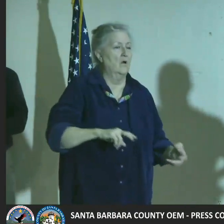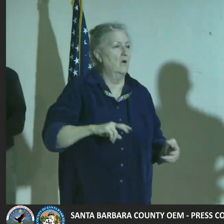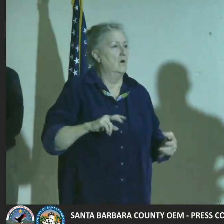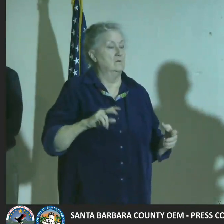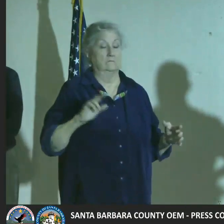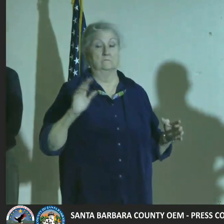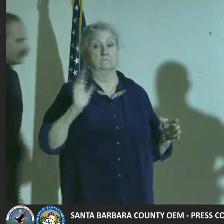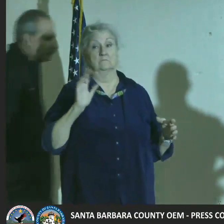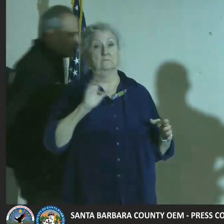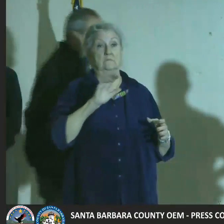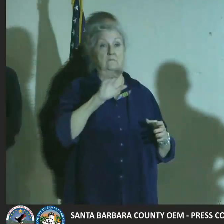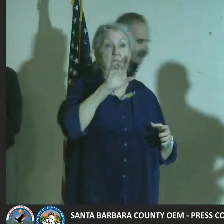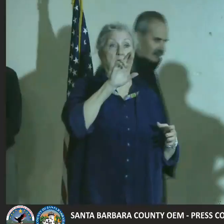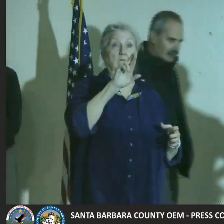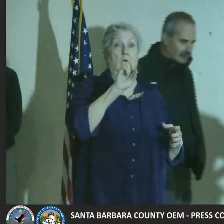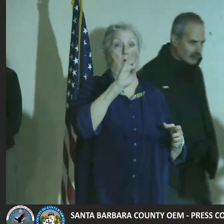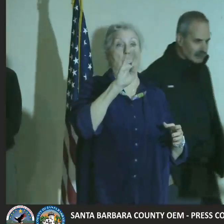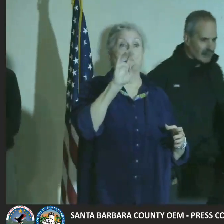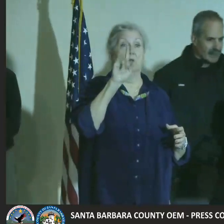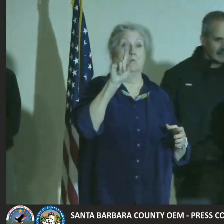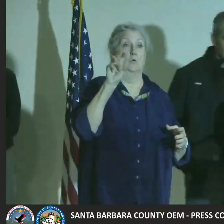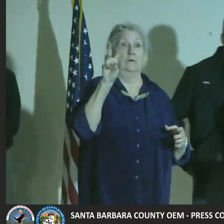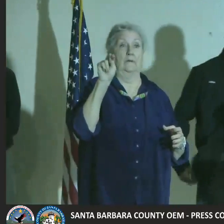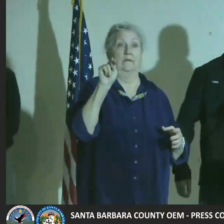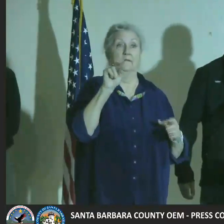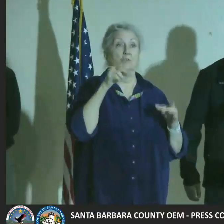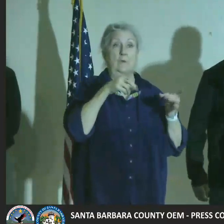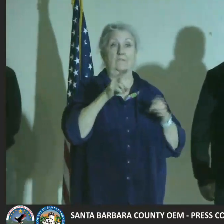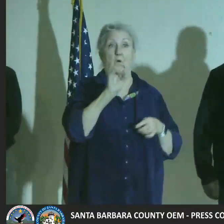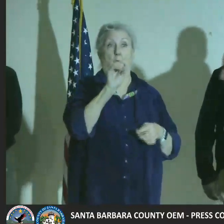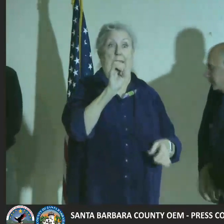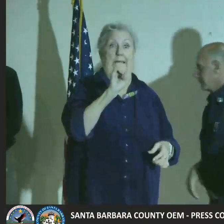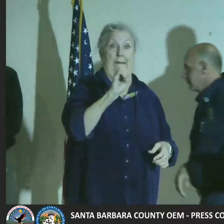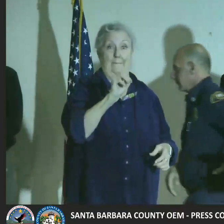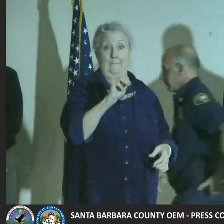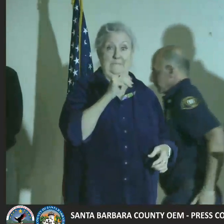Let's let Rob Lewin, Director of OEM, speak with that.